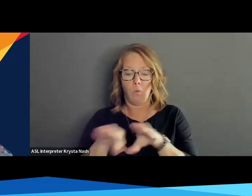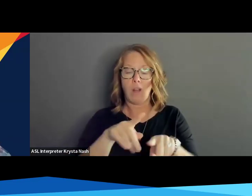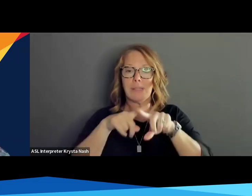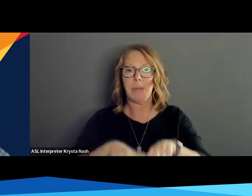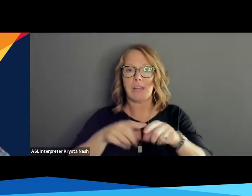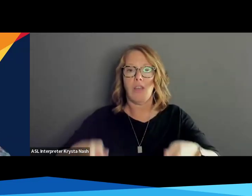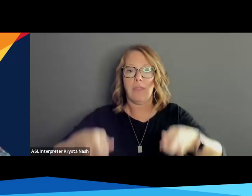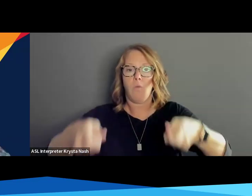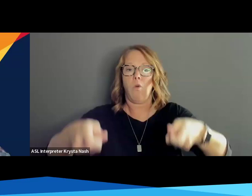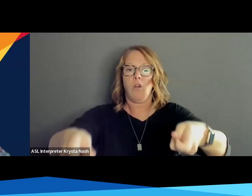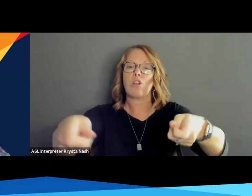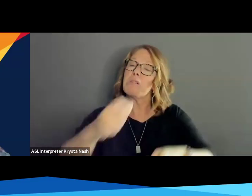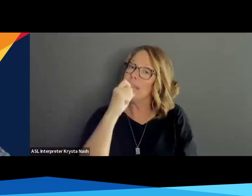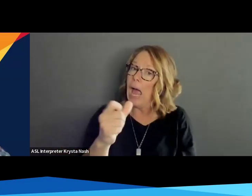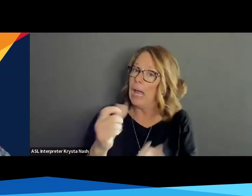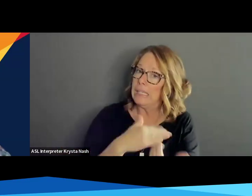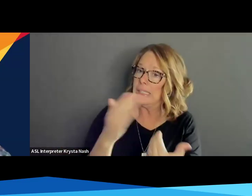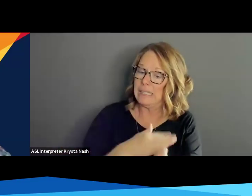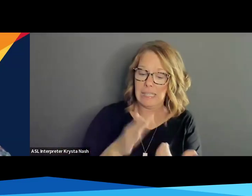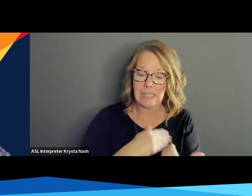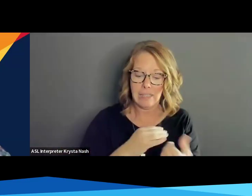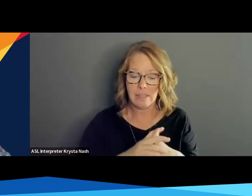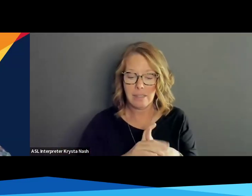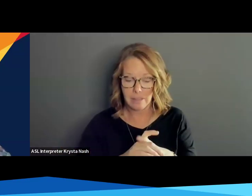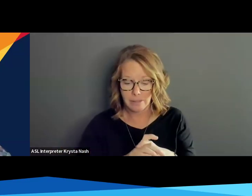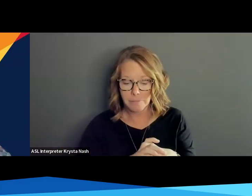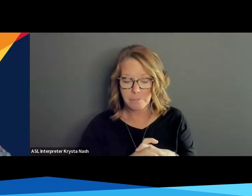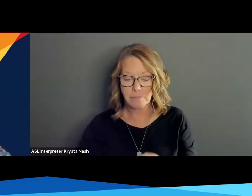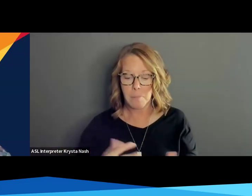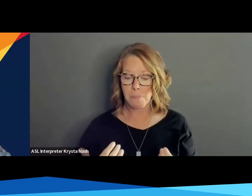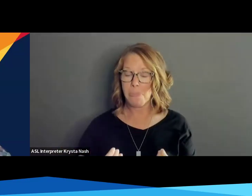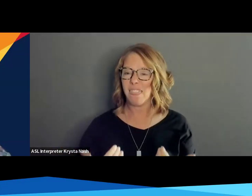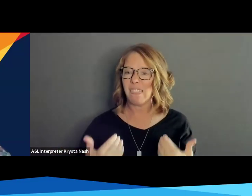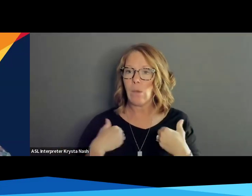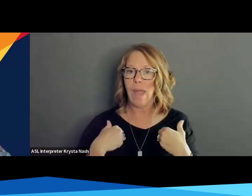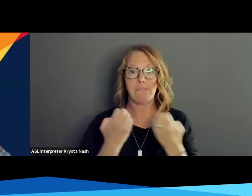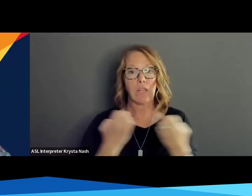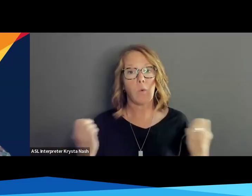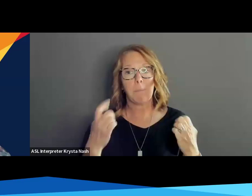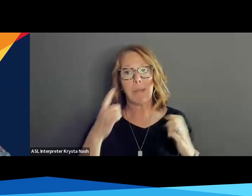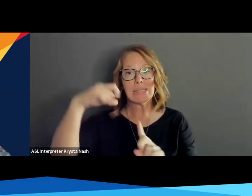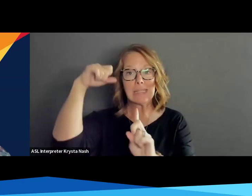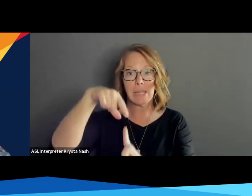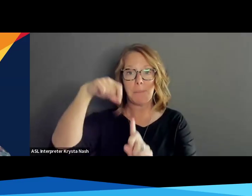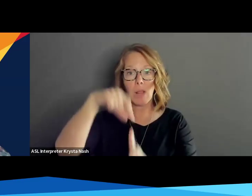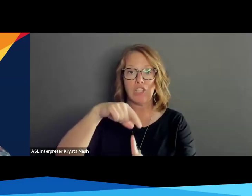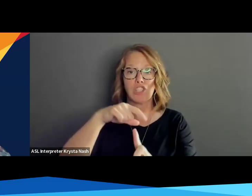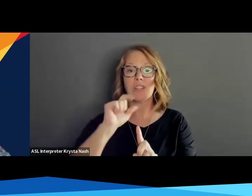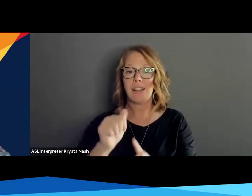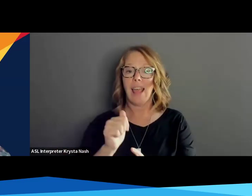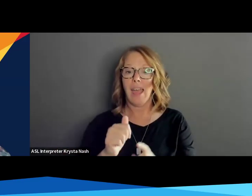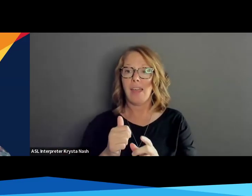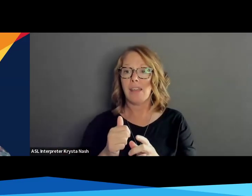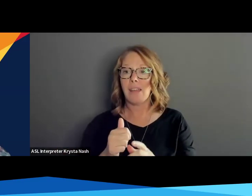It's not easy. And, as I always say, we have equipment and stimulation that can